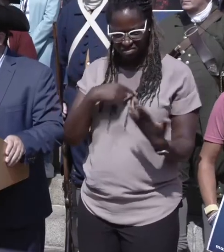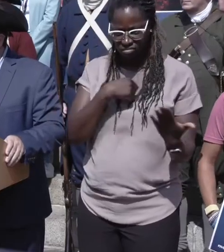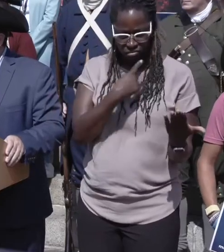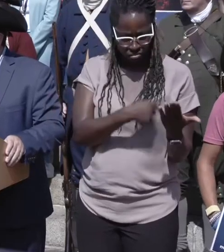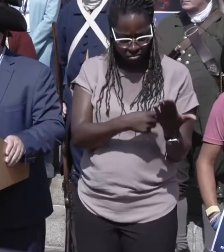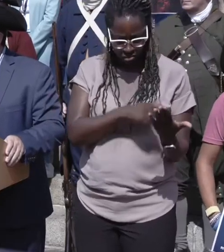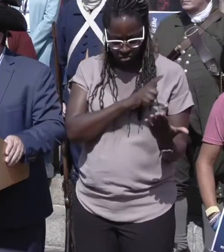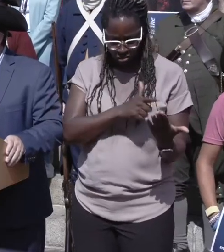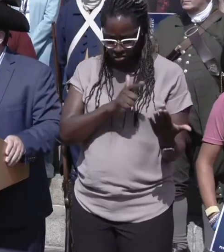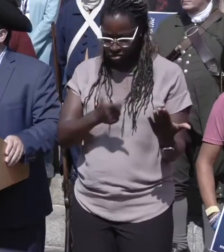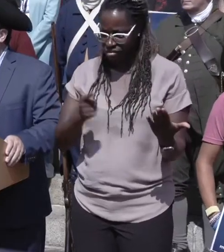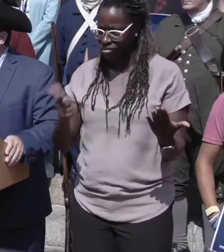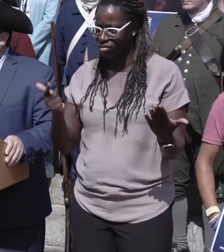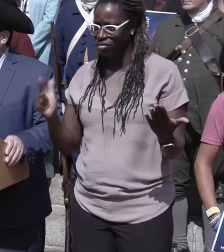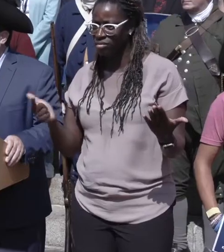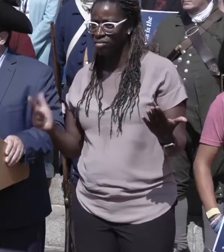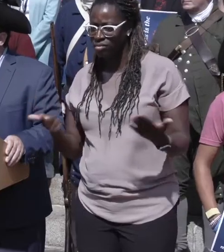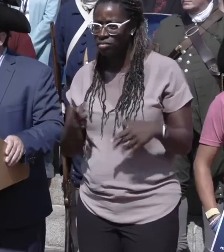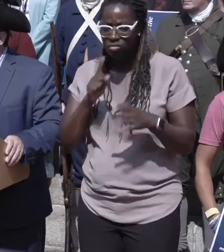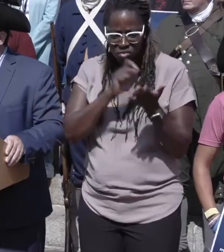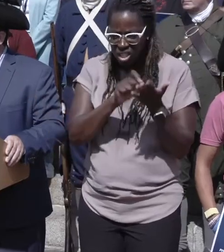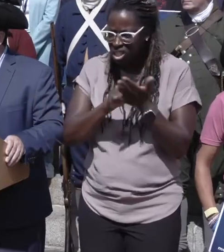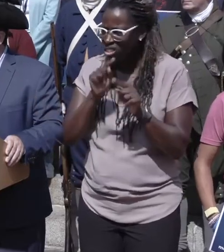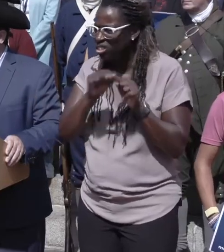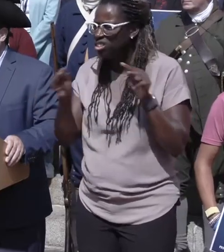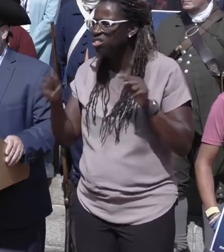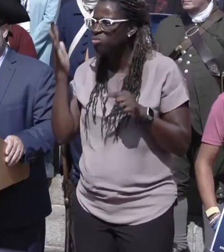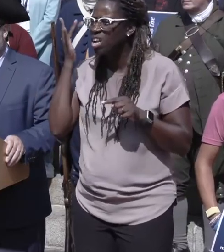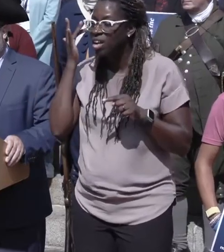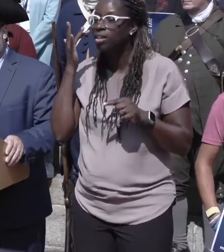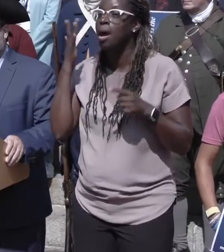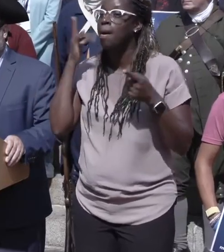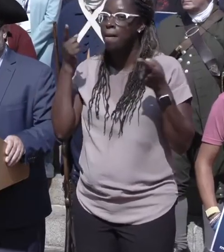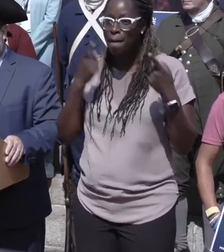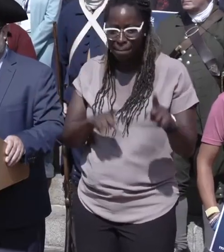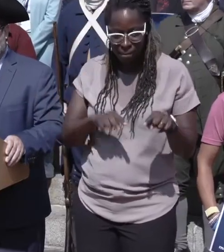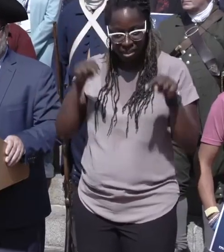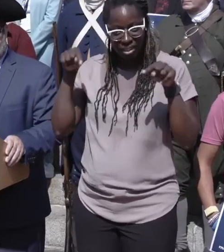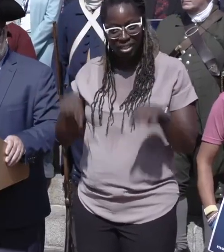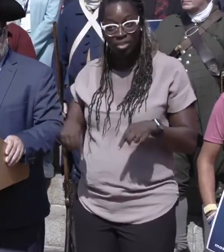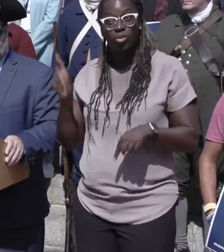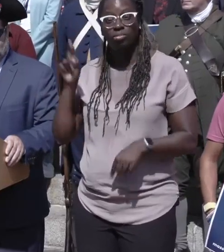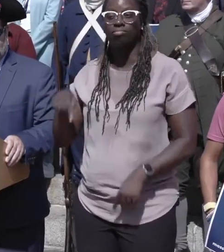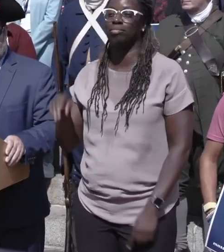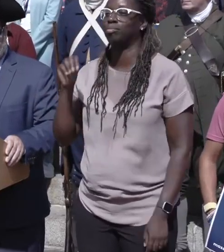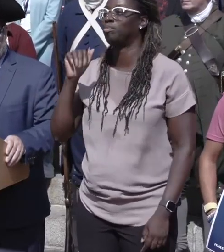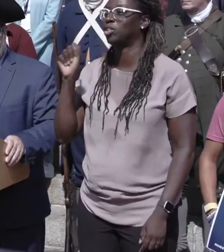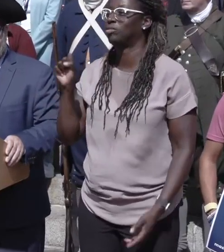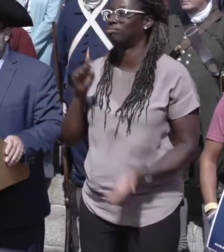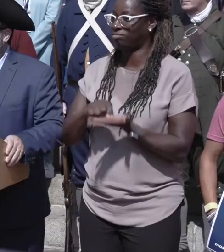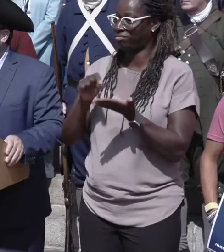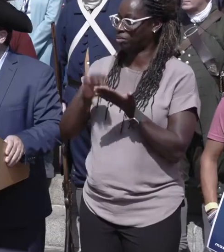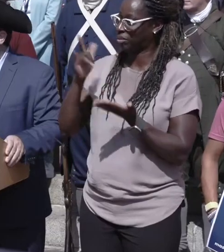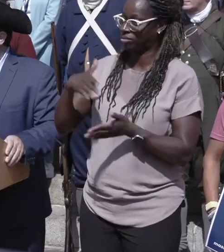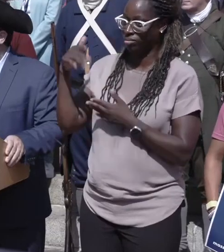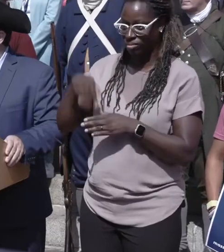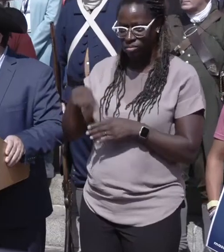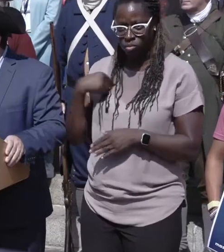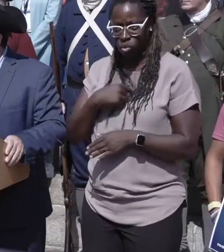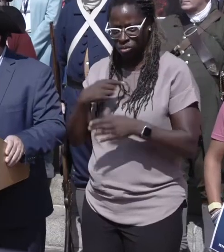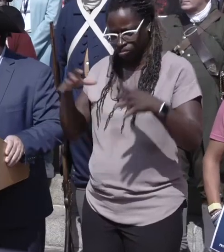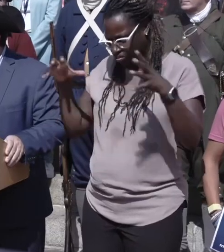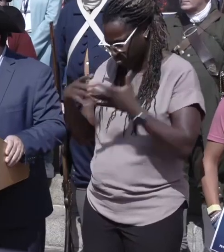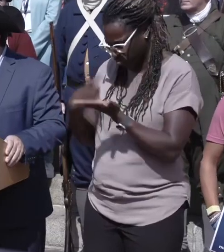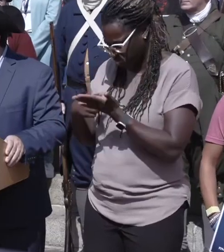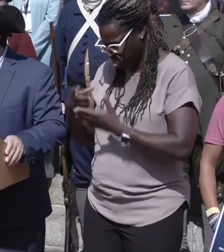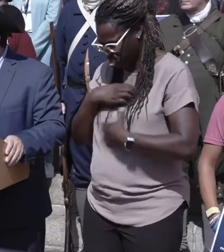in Massachusetts. The Declaration of Independence, the part that is the grievances to King George III, that is a list of